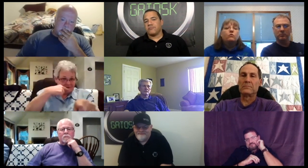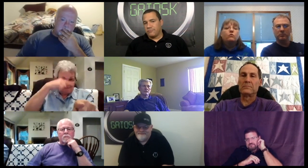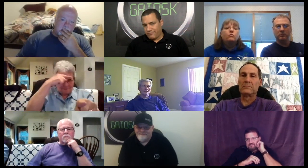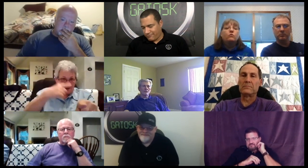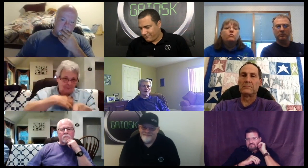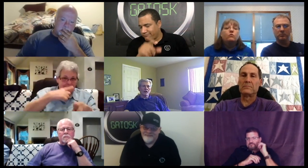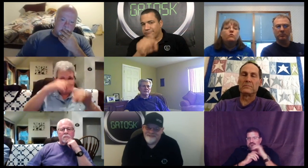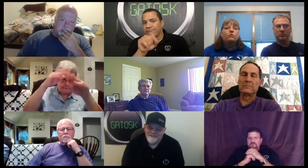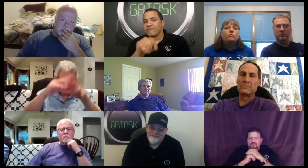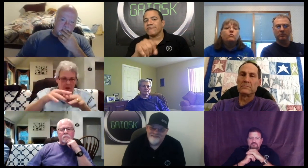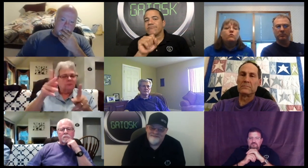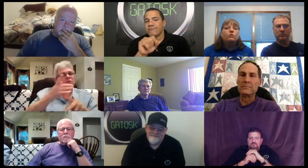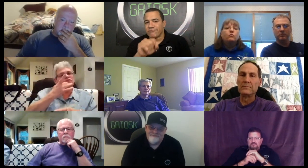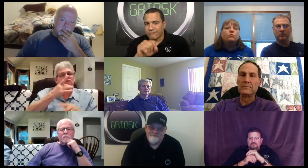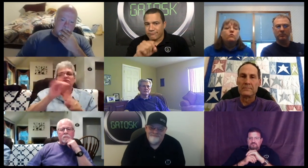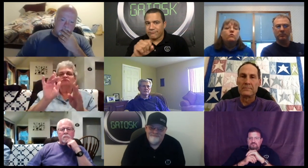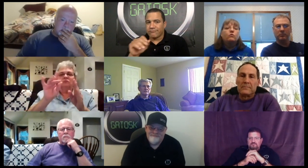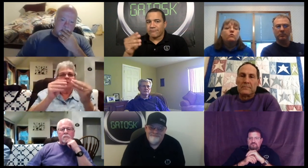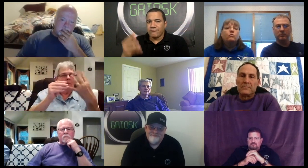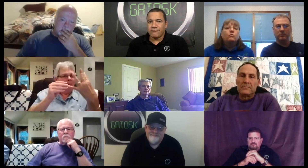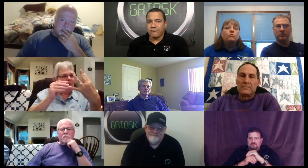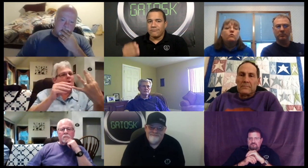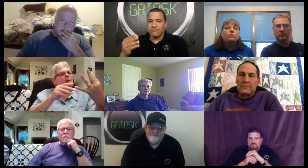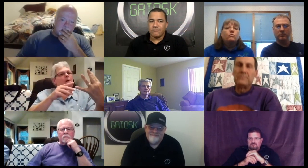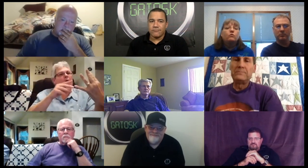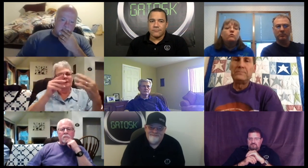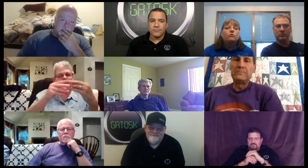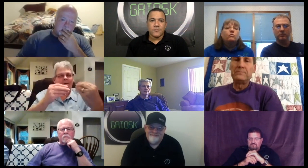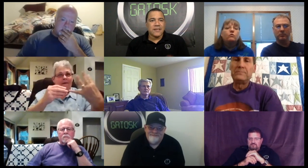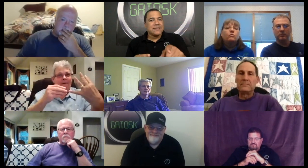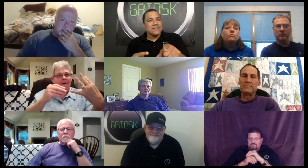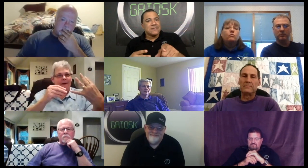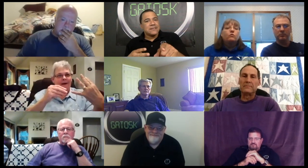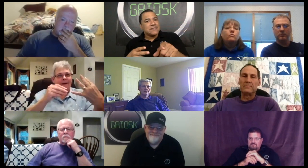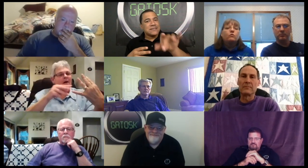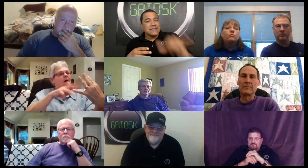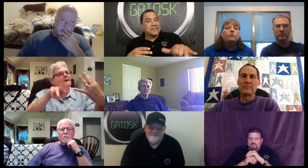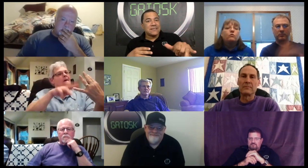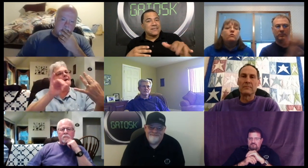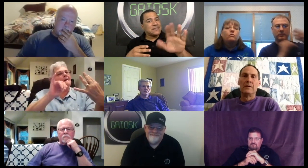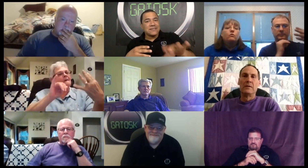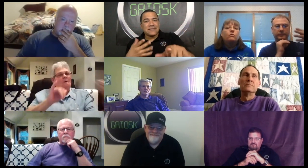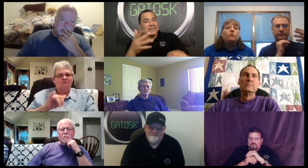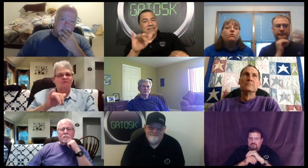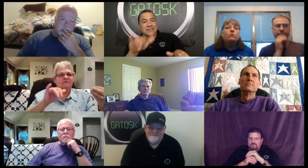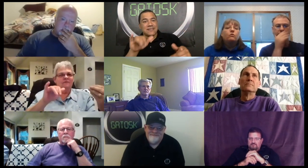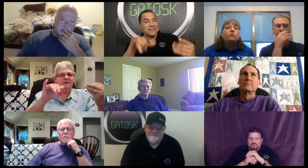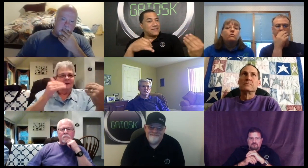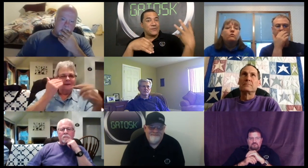And maybe you have like a little square that shows the different colors. And then they can at least kind of see what color that shirt will be.